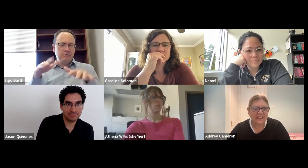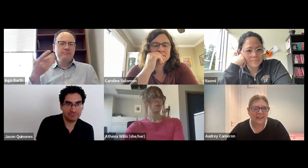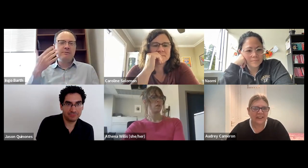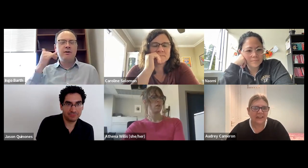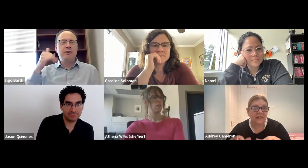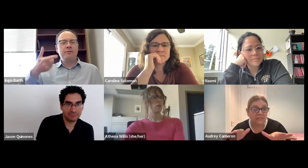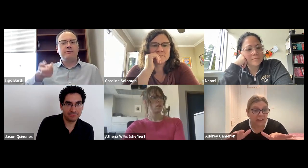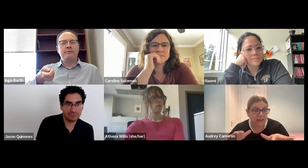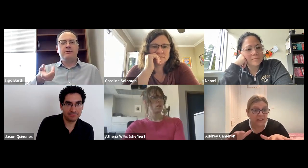I've seen this one.